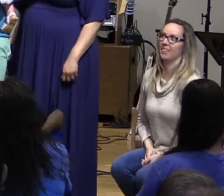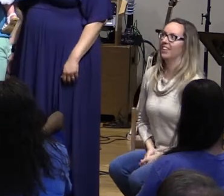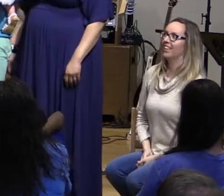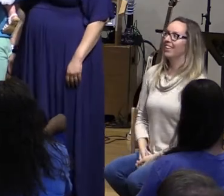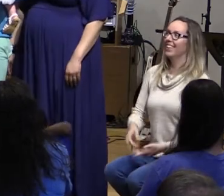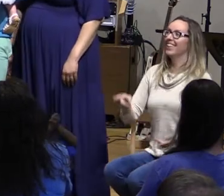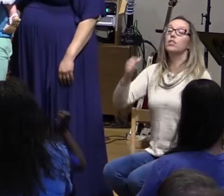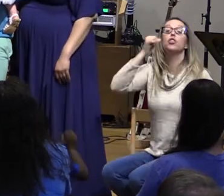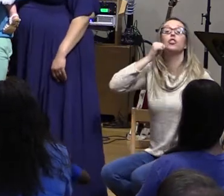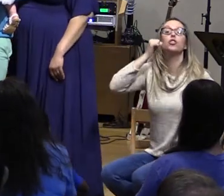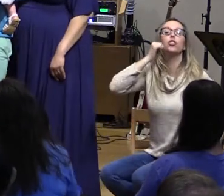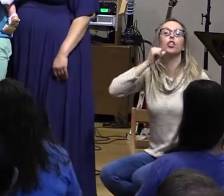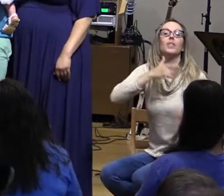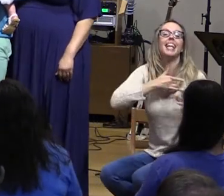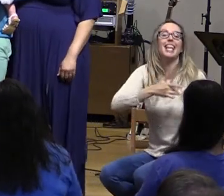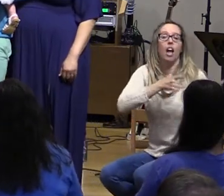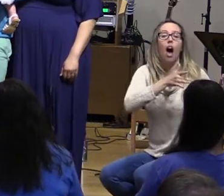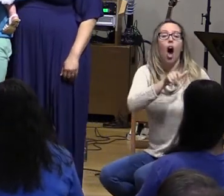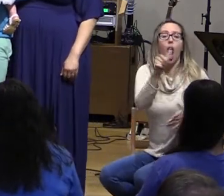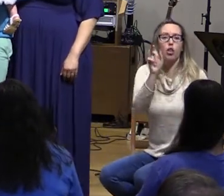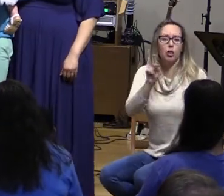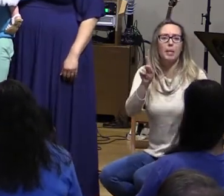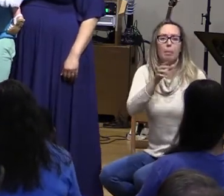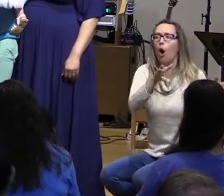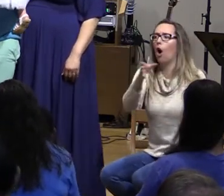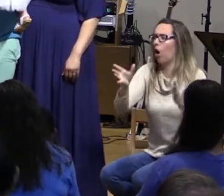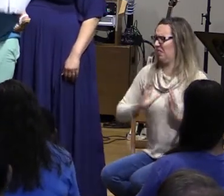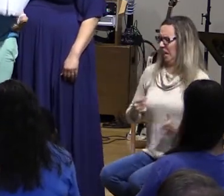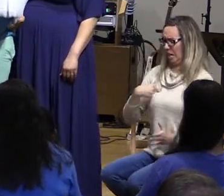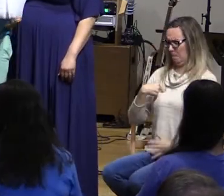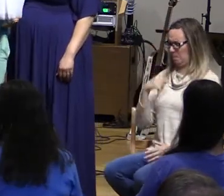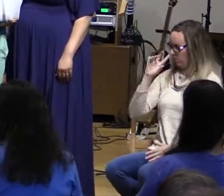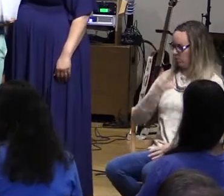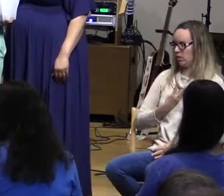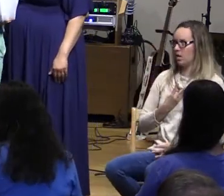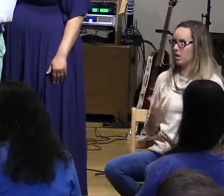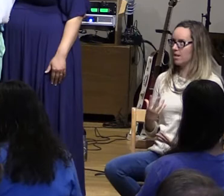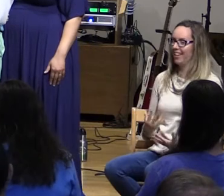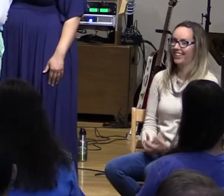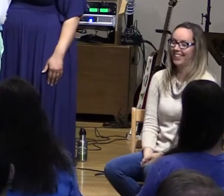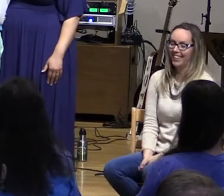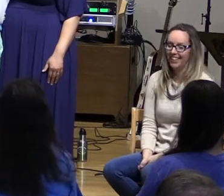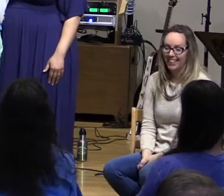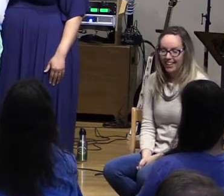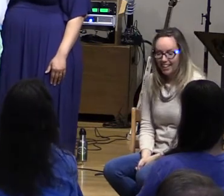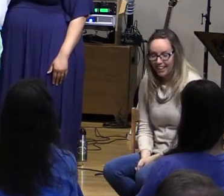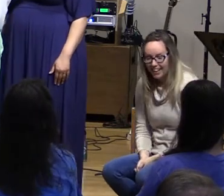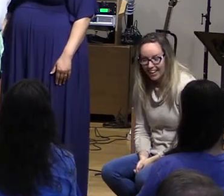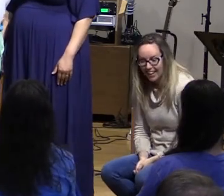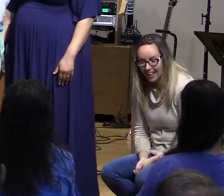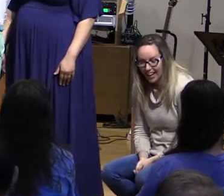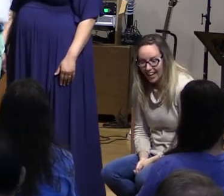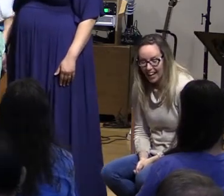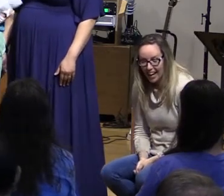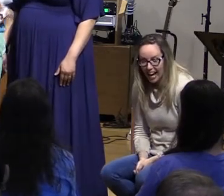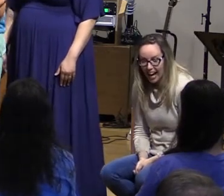This little girl reaches out for everybody else in the world. Can you come see me? I want to show you the water. Yes.